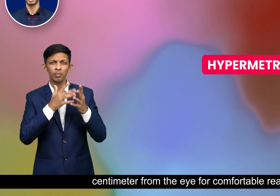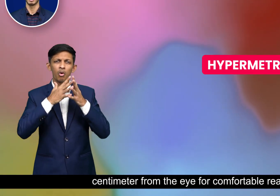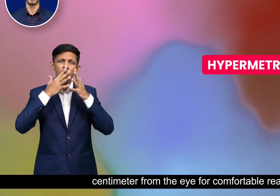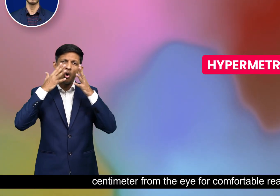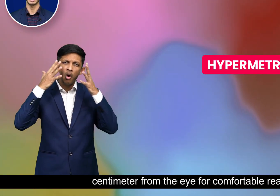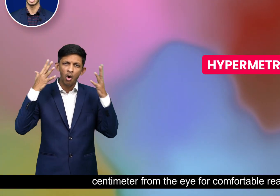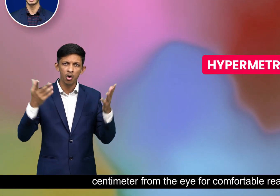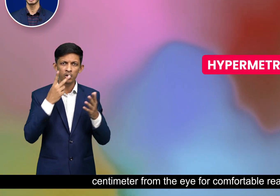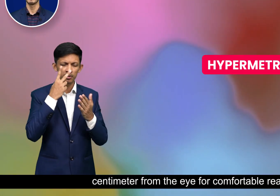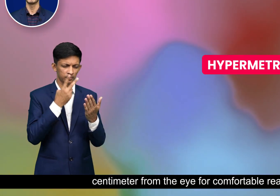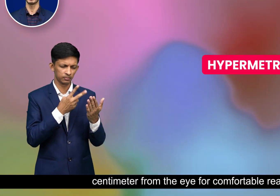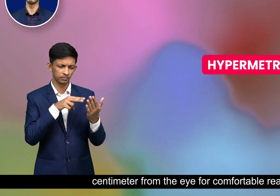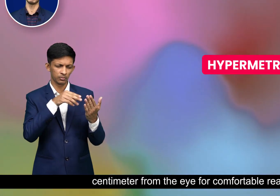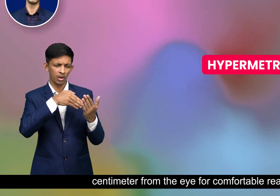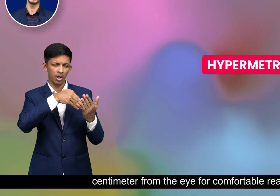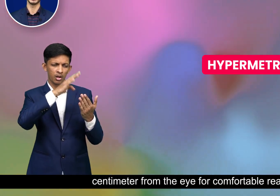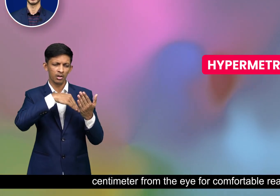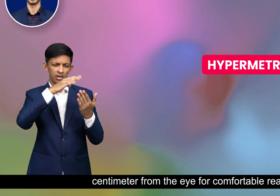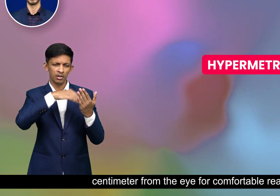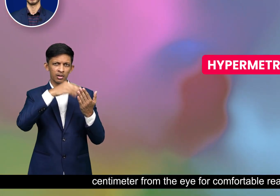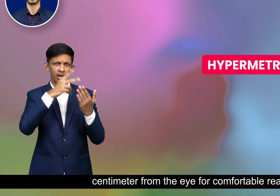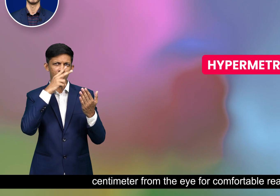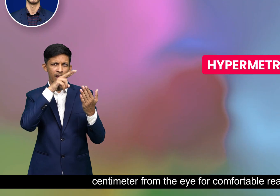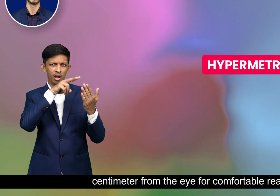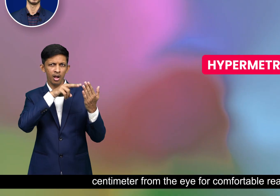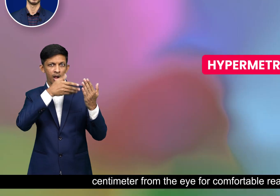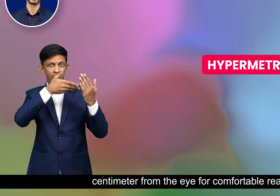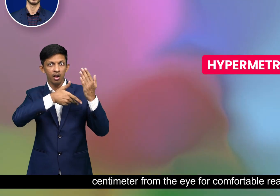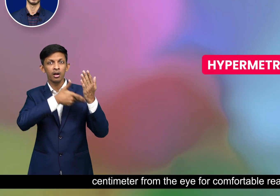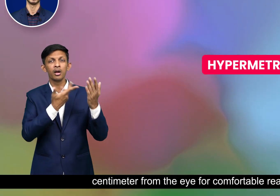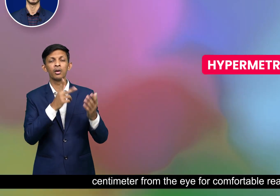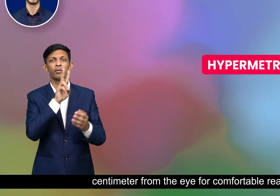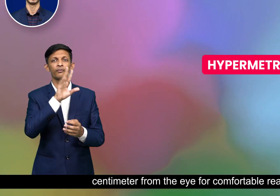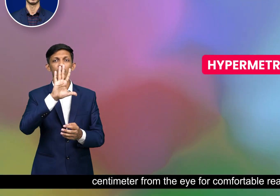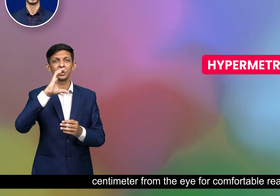centimeter from the eye for comfortable reading.